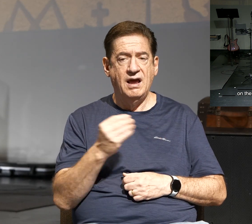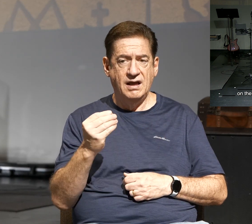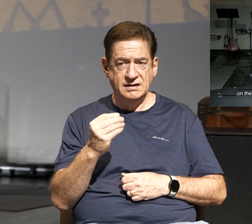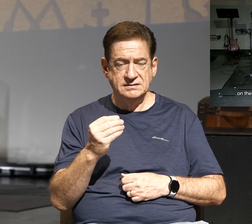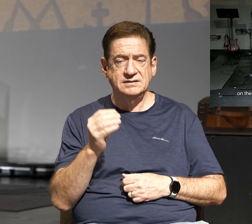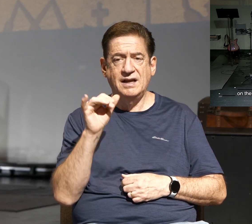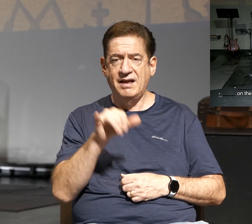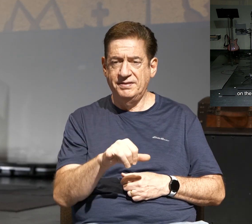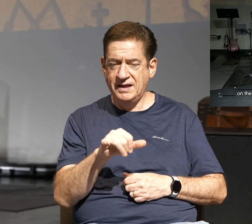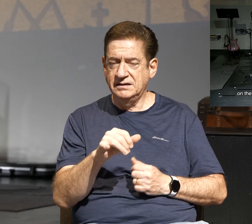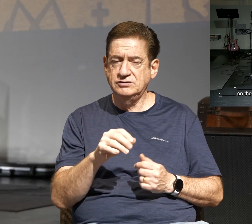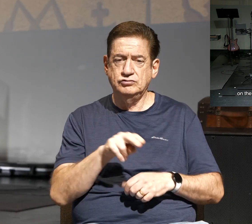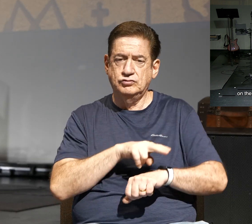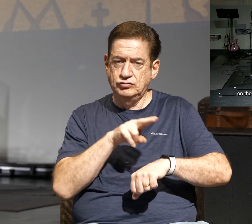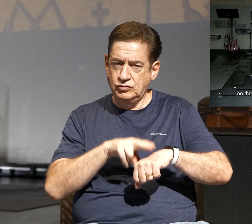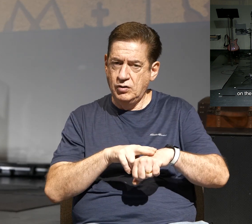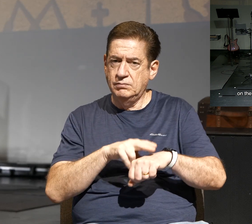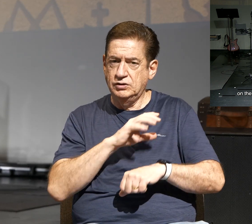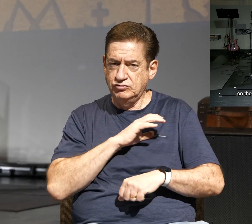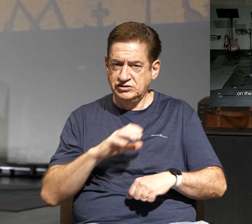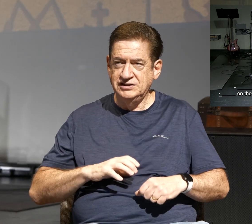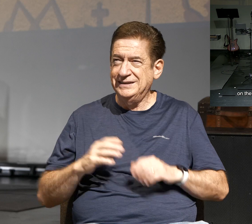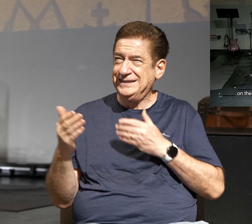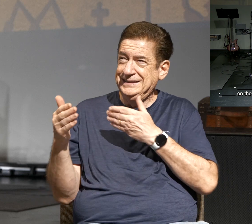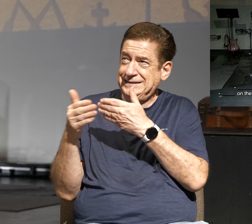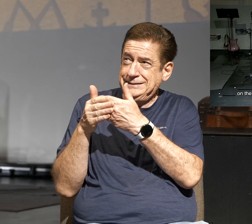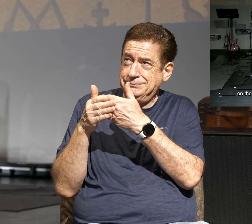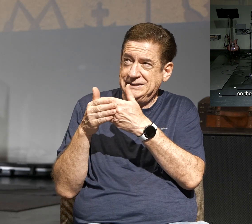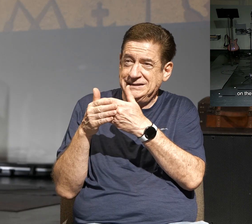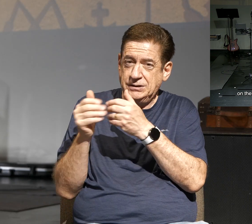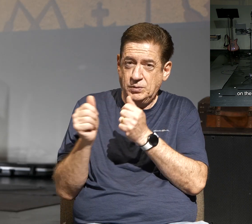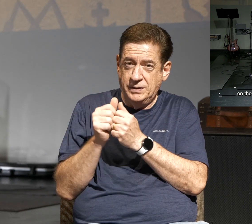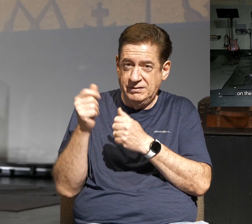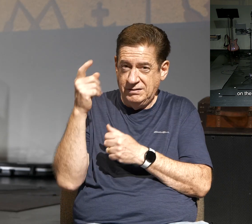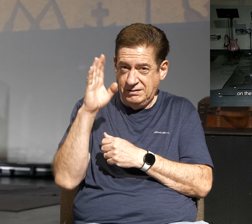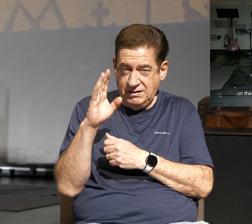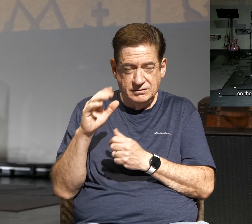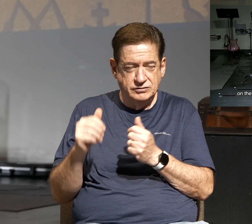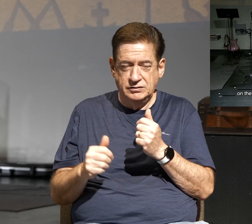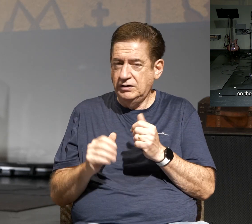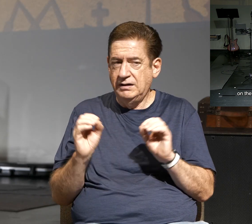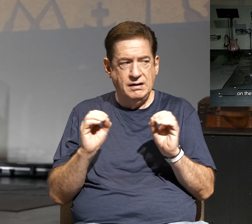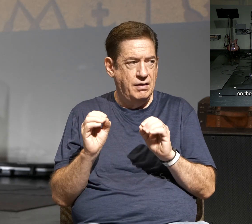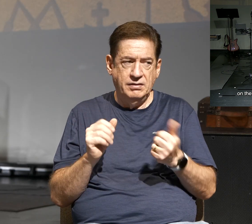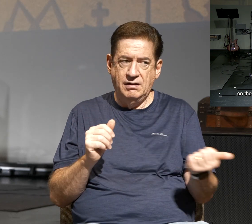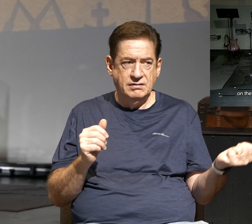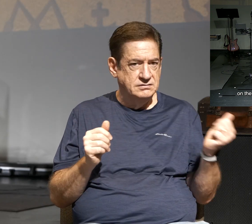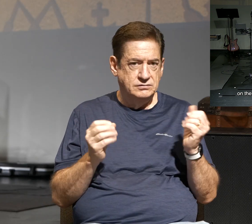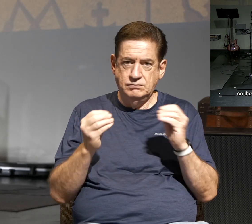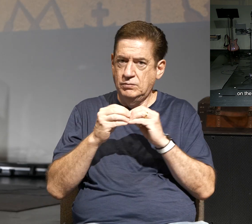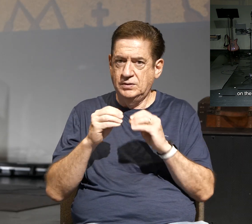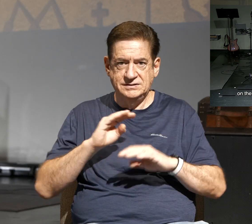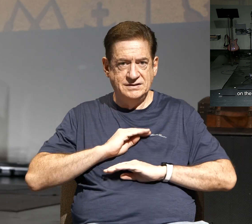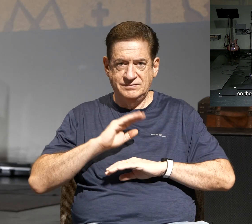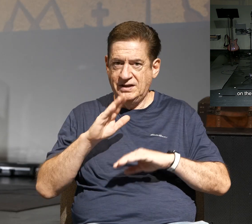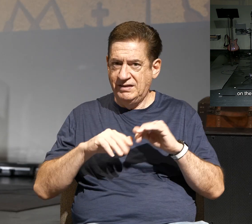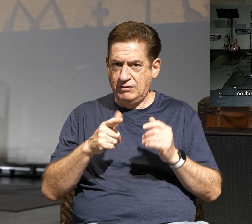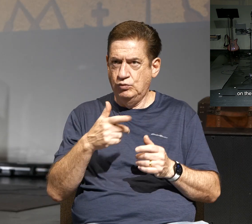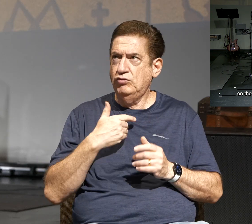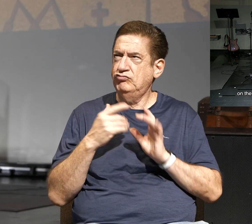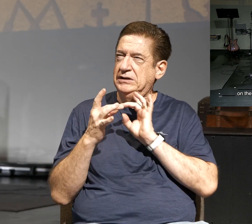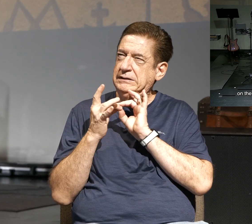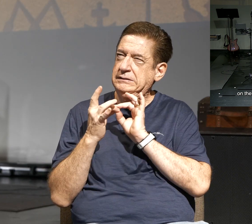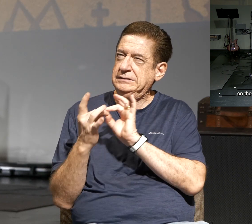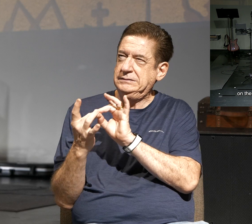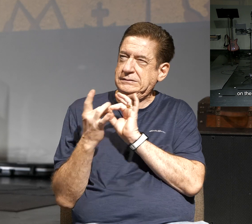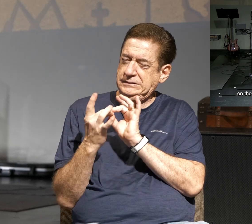And that would be normal Christianity. Intimacy with God is life's most satisfying reality. Nothing more satisfying than having this relationship with him. So